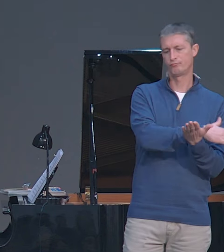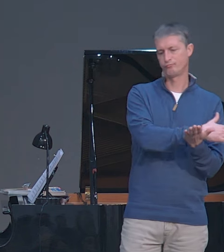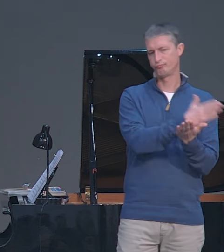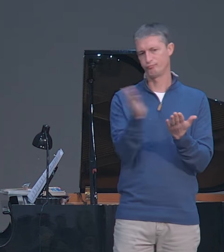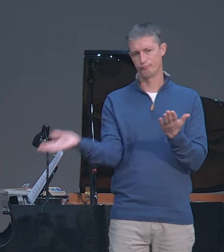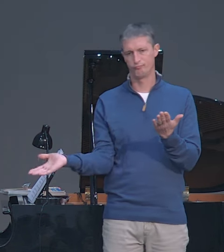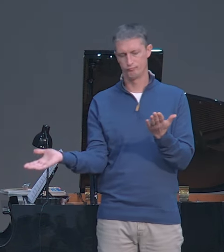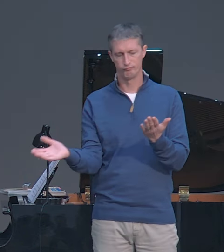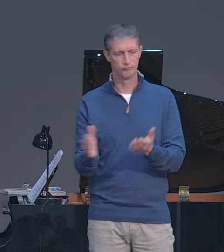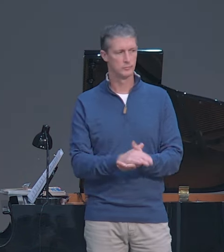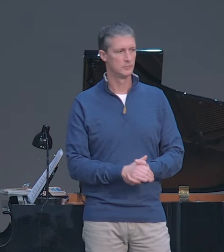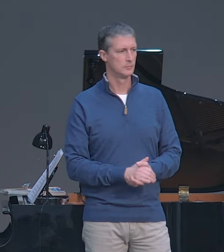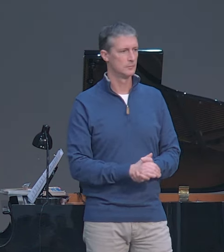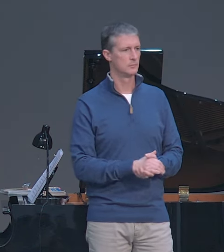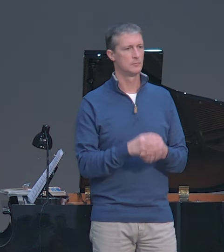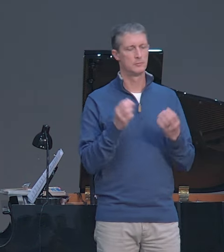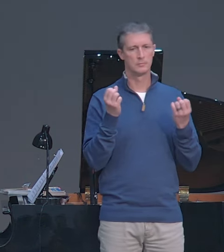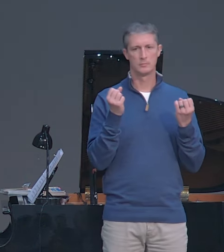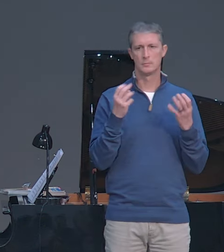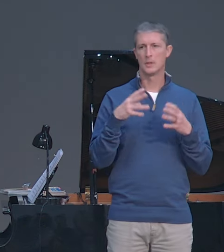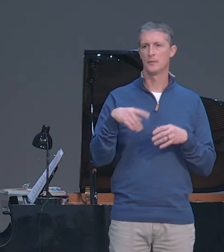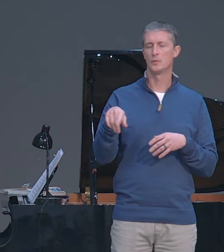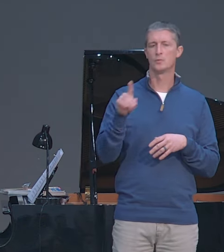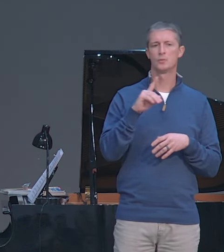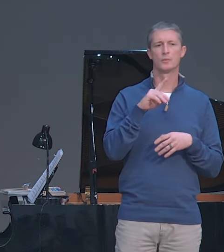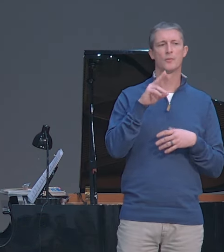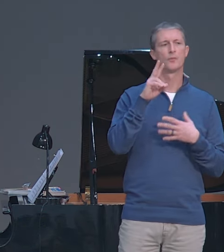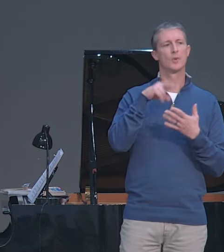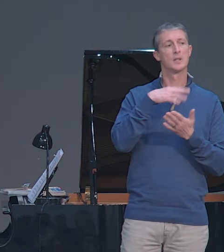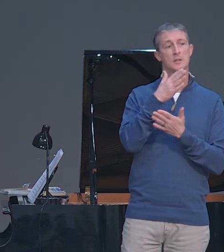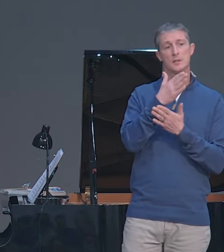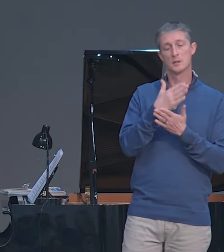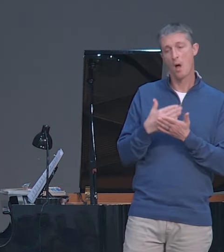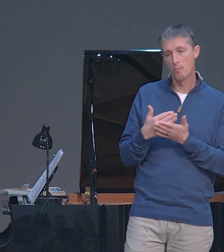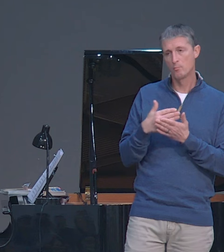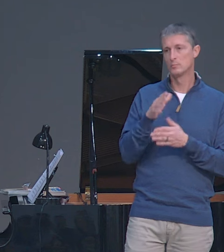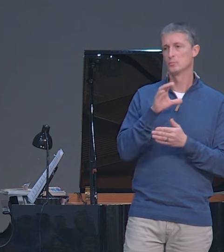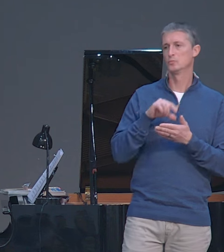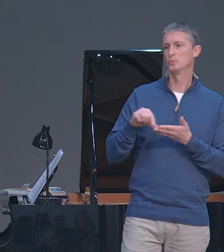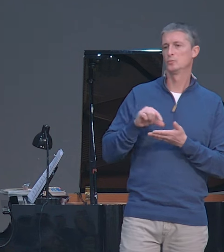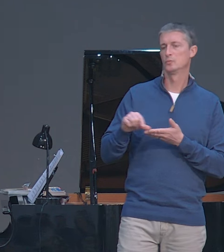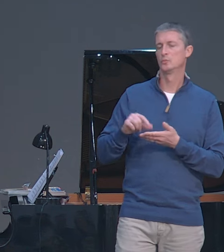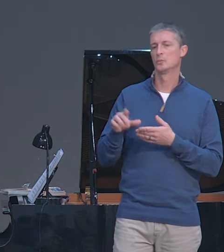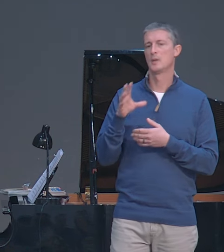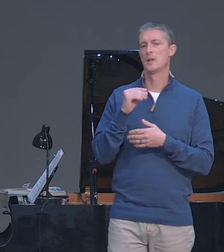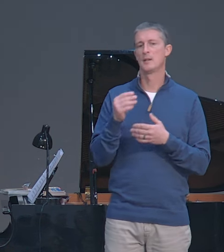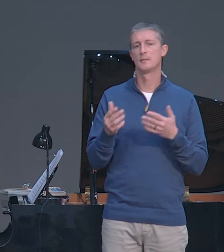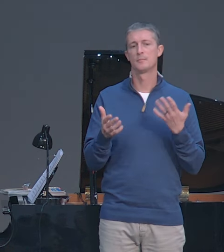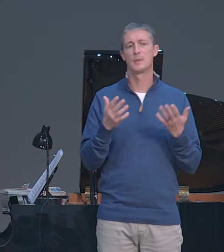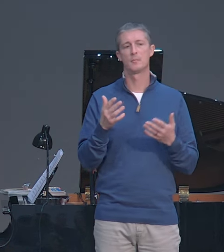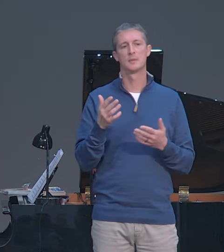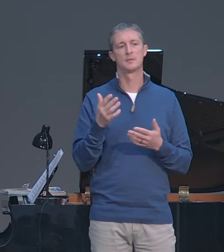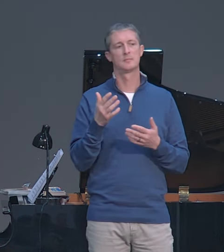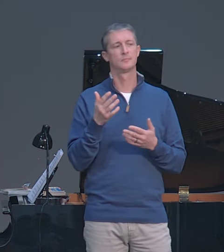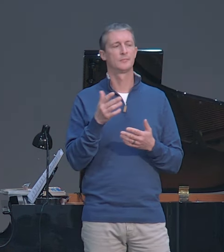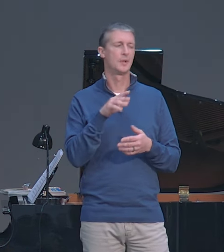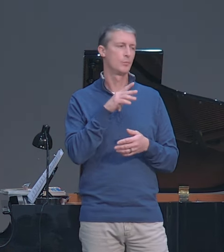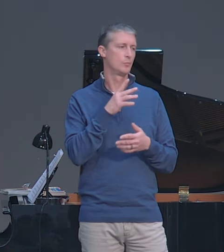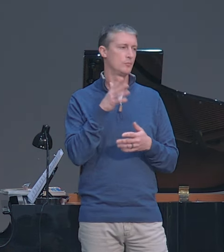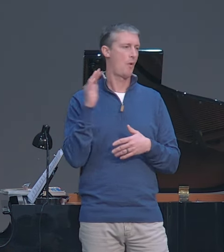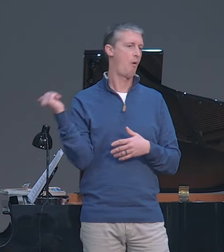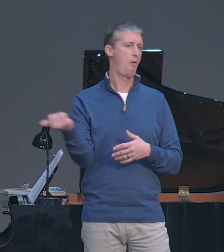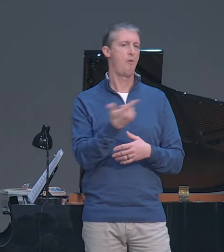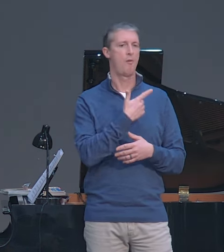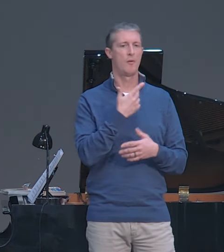There's a good number of you that have read some of Scripture, and probably all of you have heard something